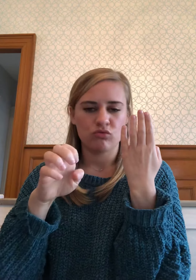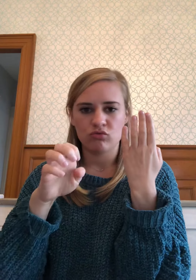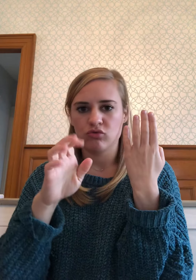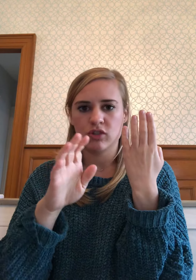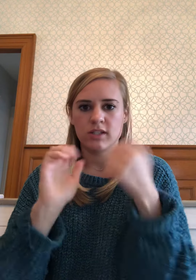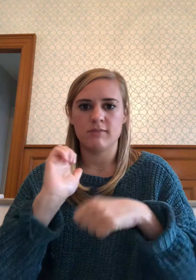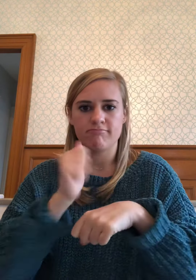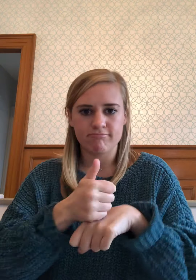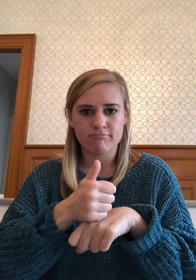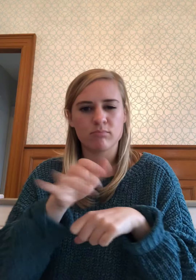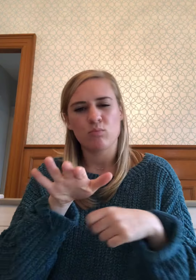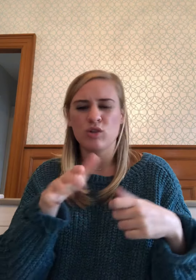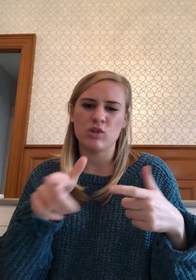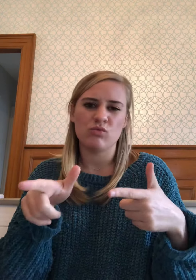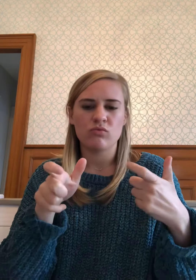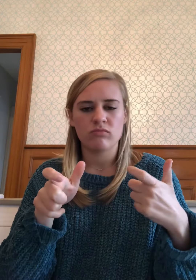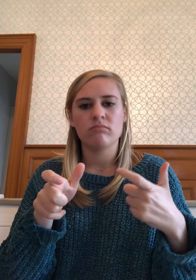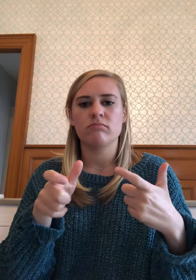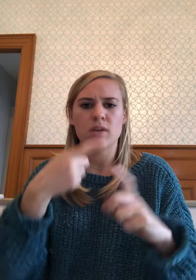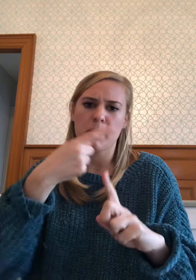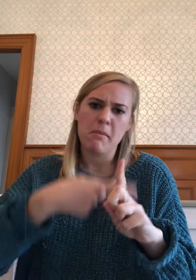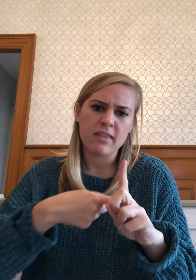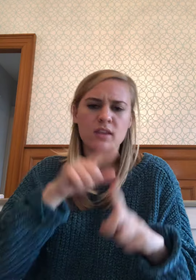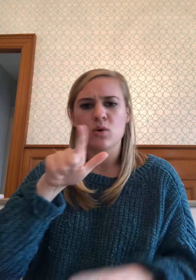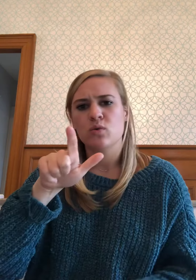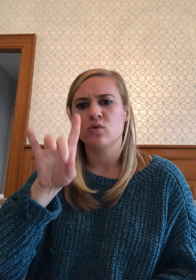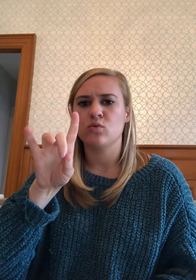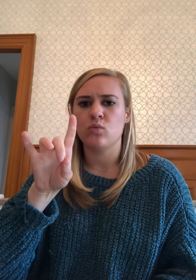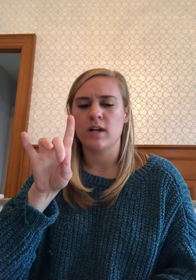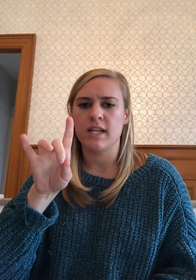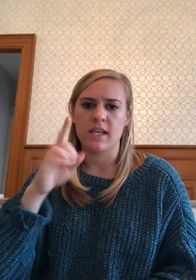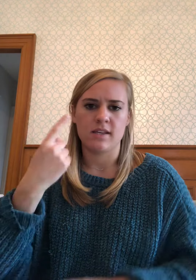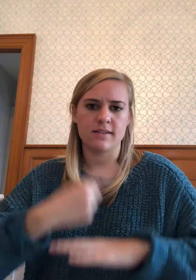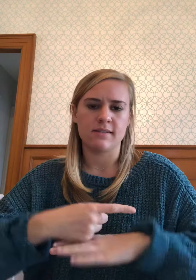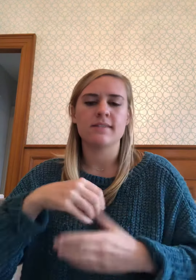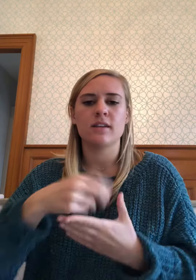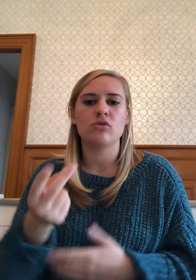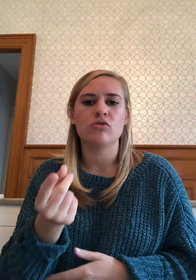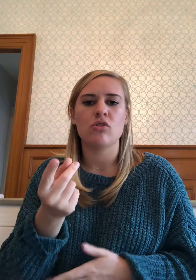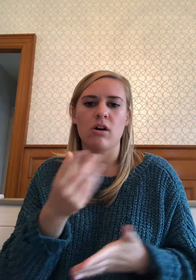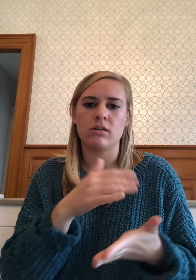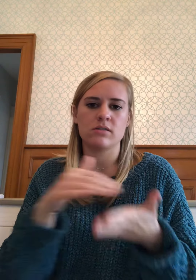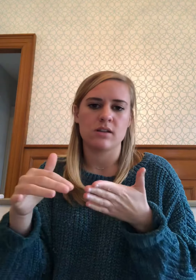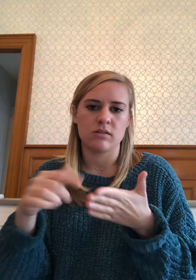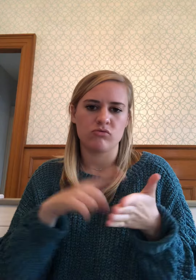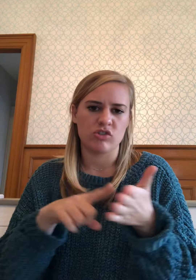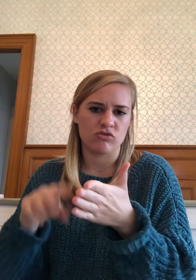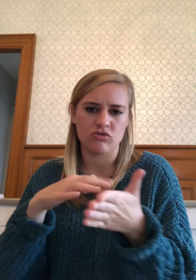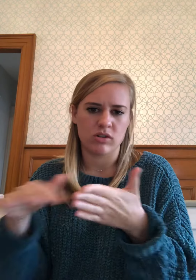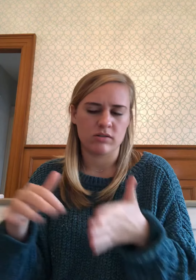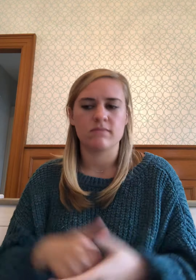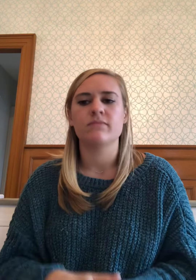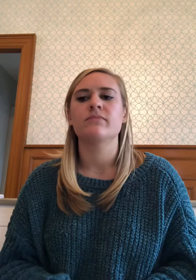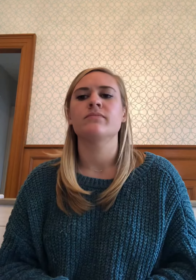fairly rapidly, about a month, 28 days in dog studies. They're very slow to reorganize at the alveolar